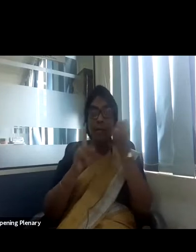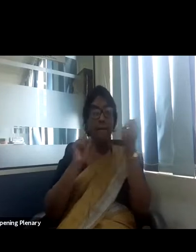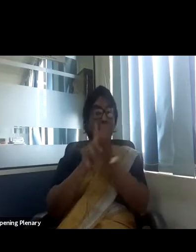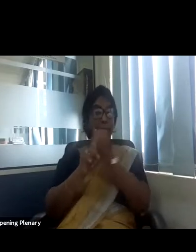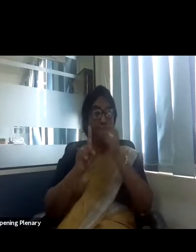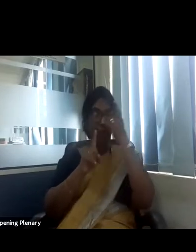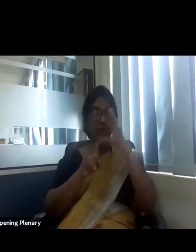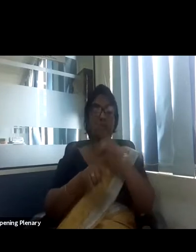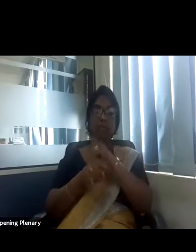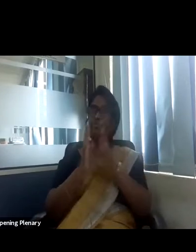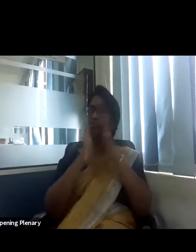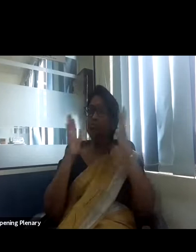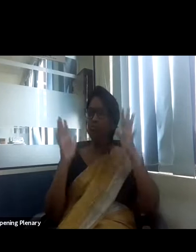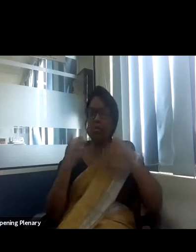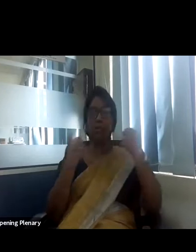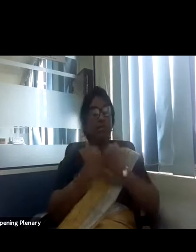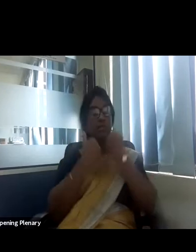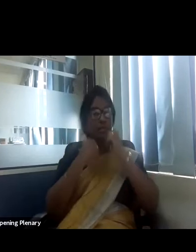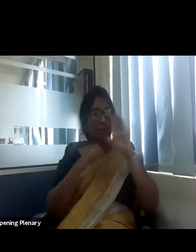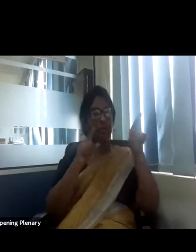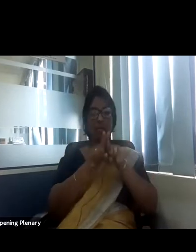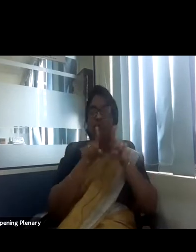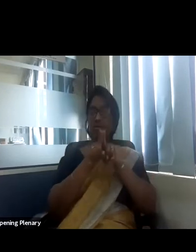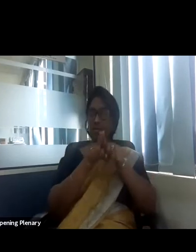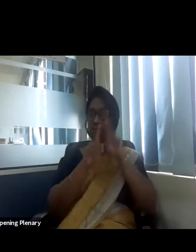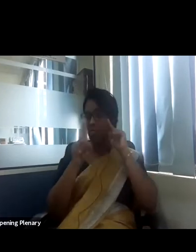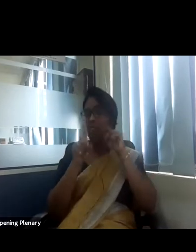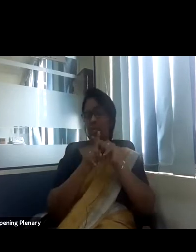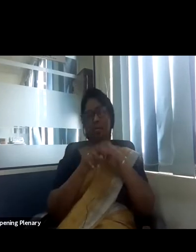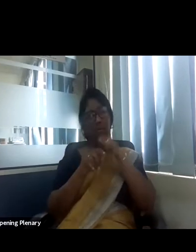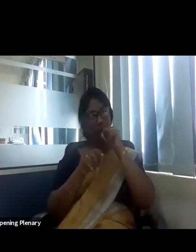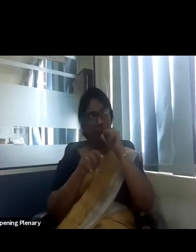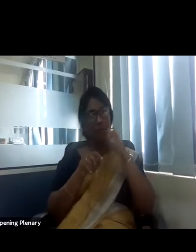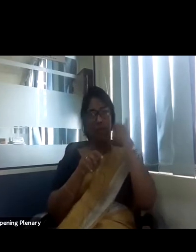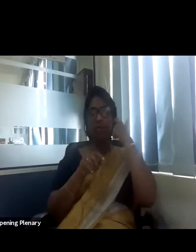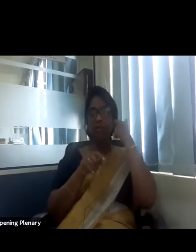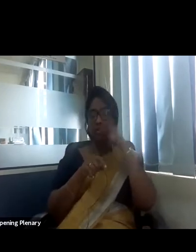progress we may make is under threat of being reversed.